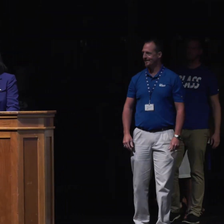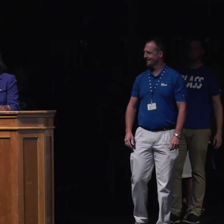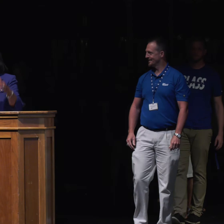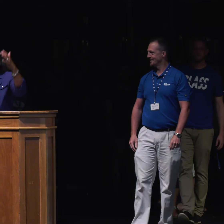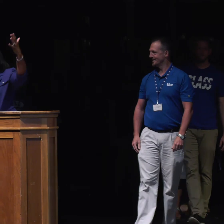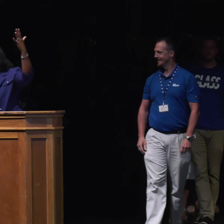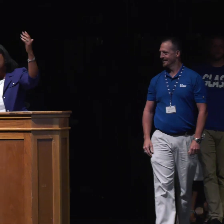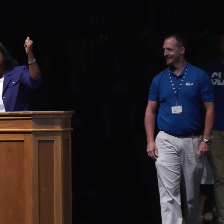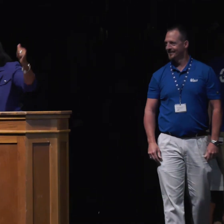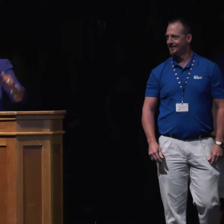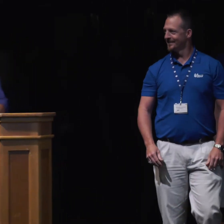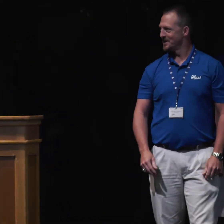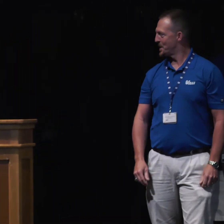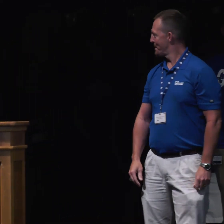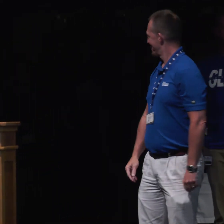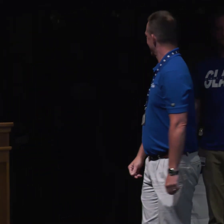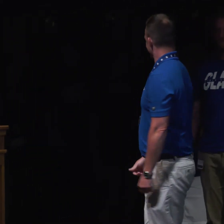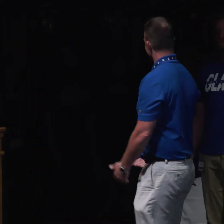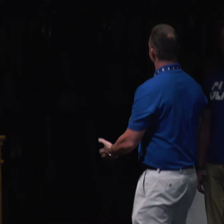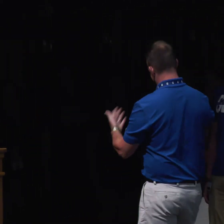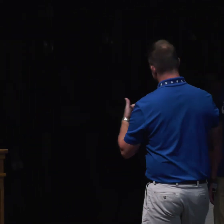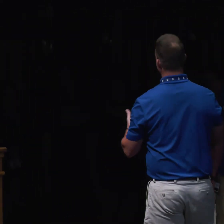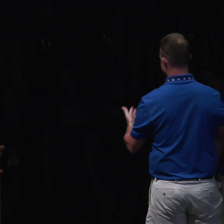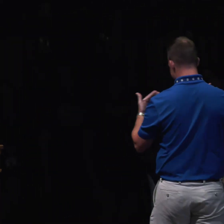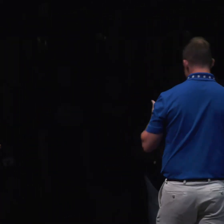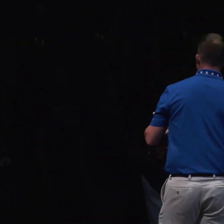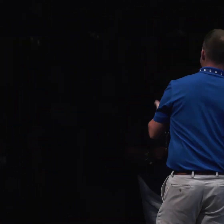The place that is hosting us today.